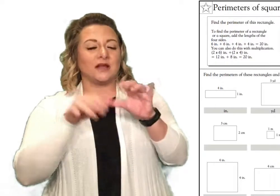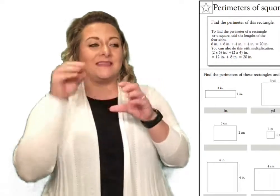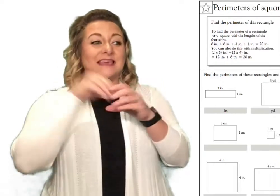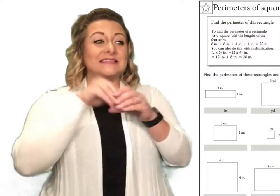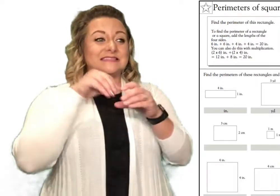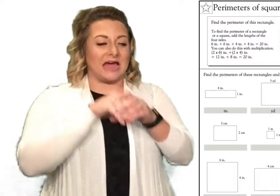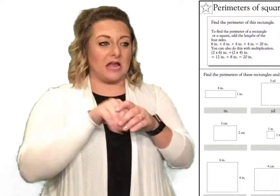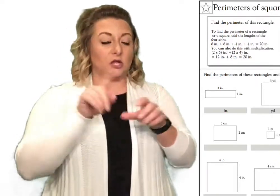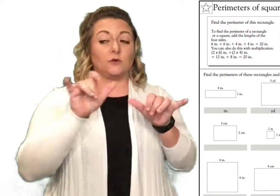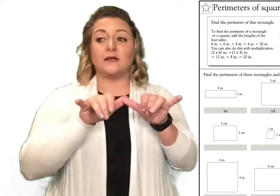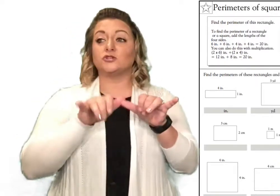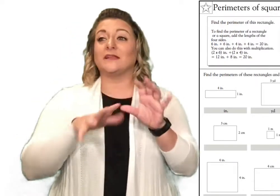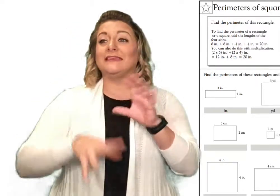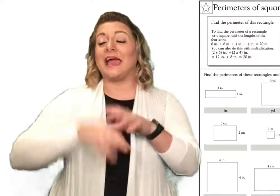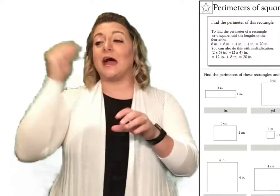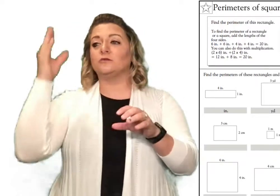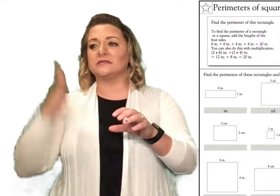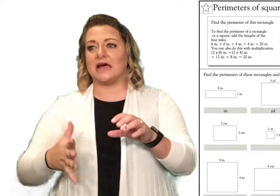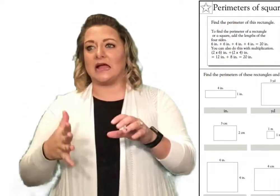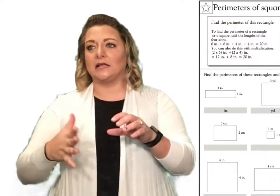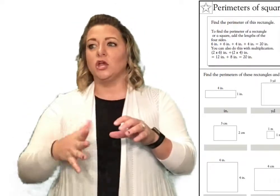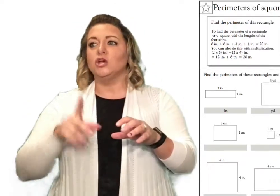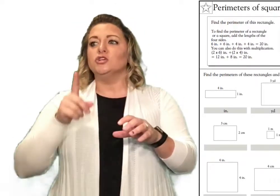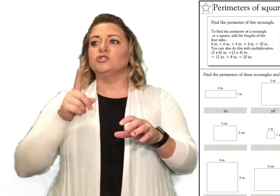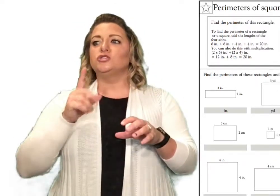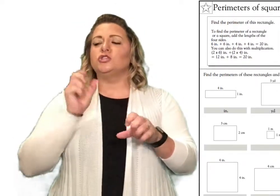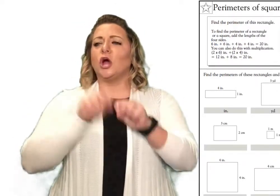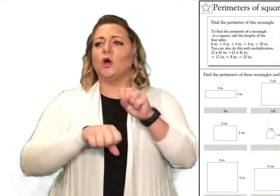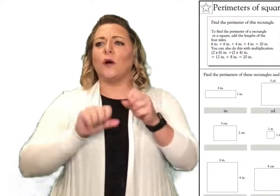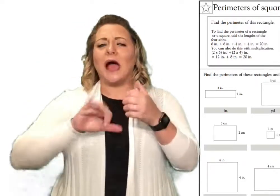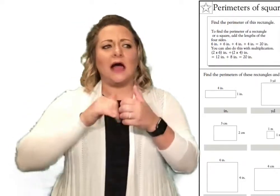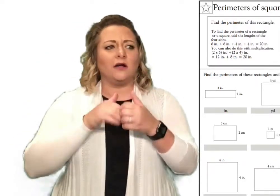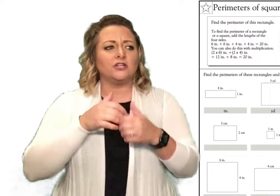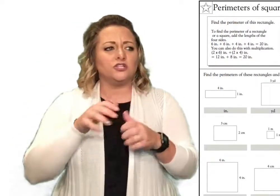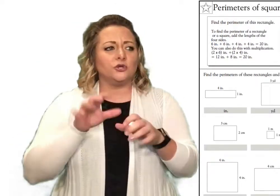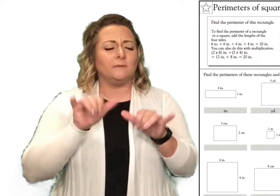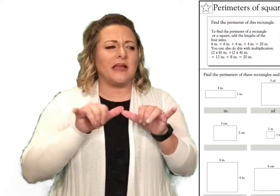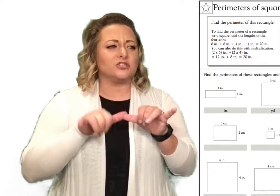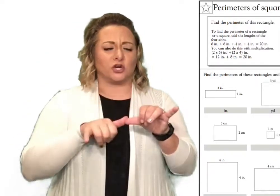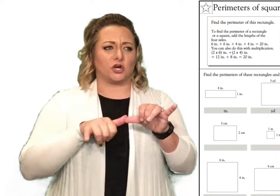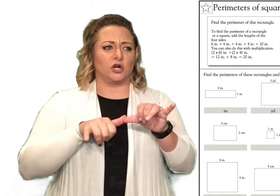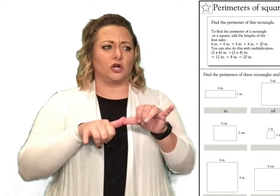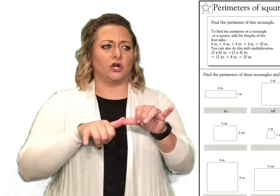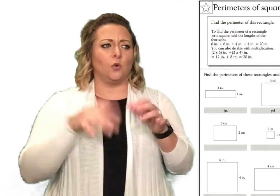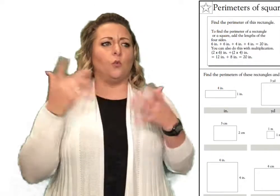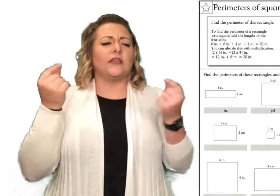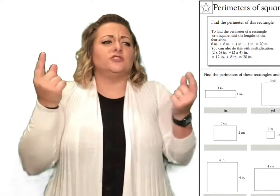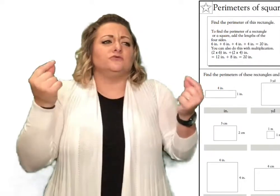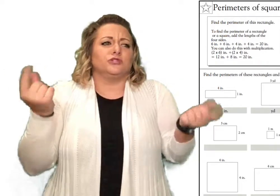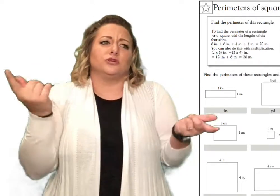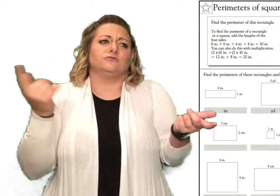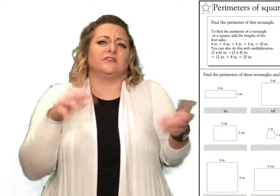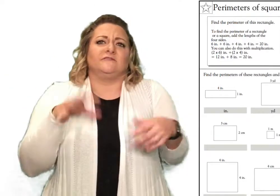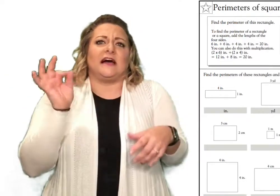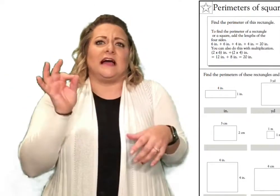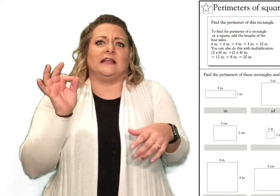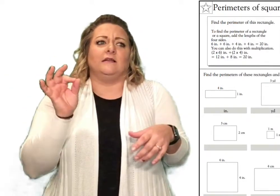the inside. You were measuring the outside. So how did you measure? What did you do to find